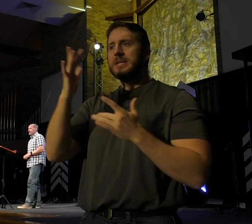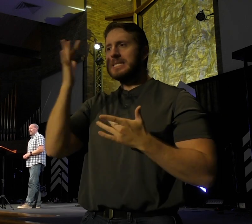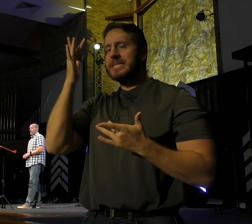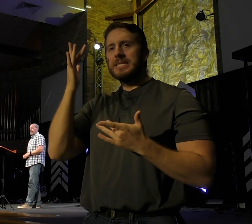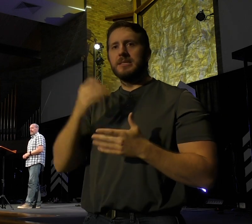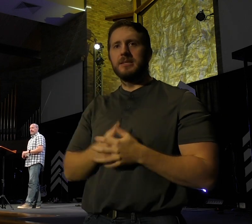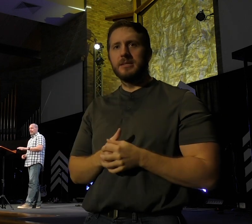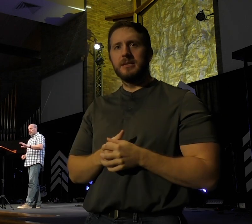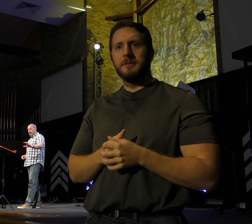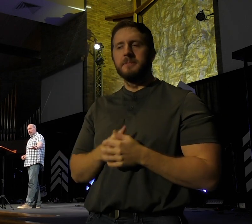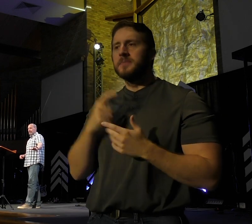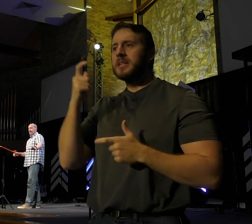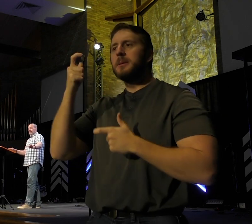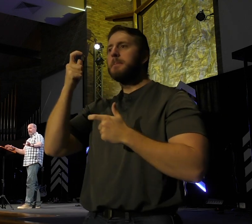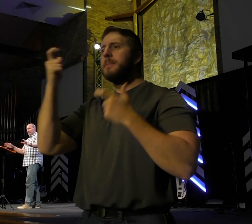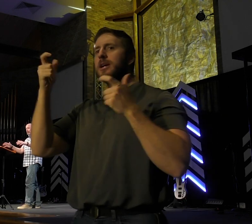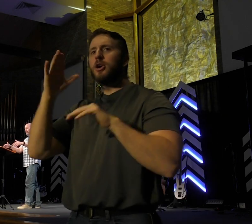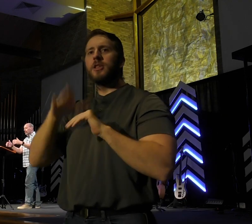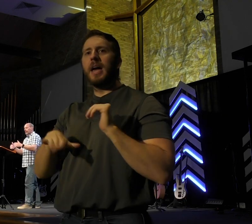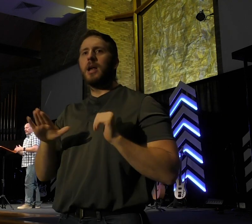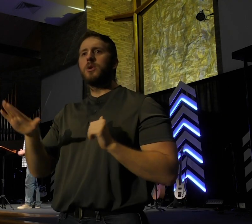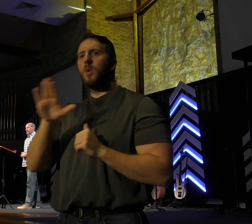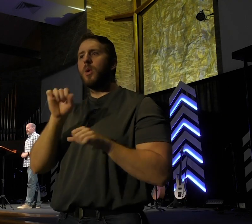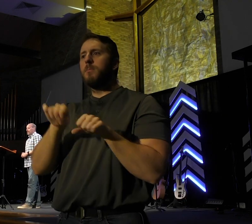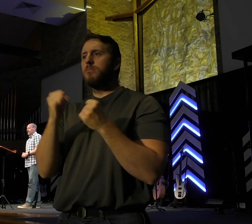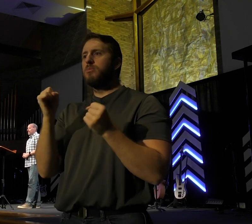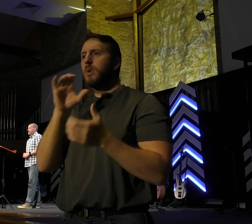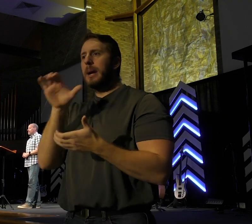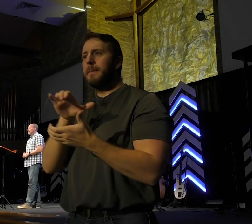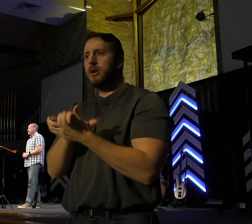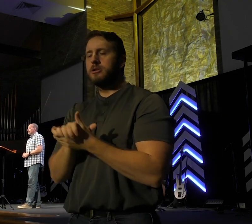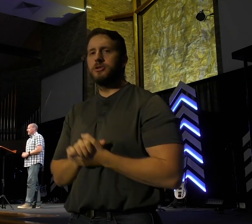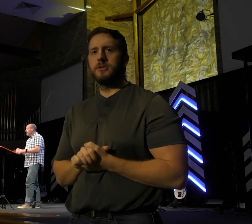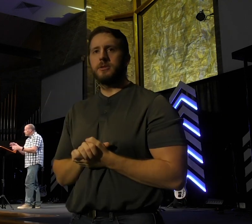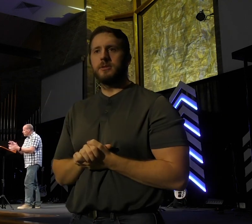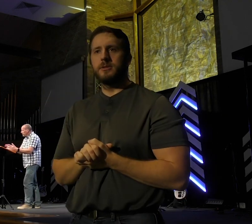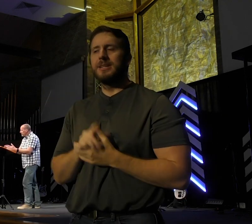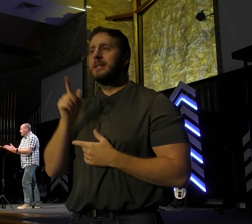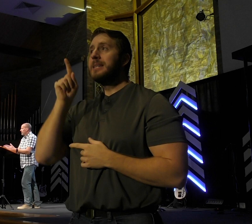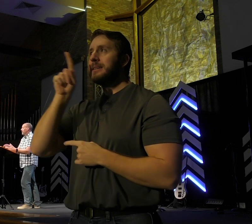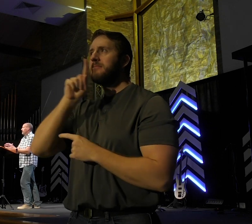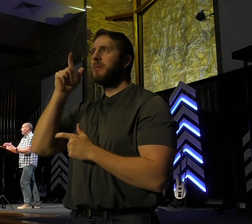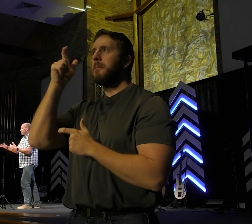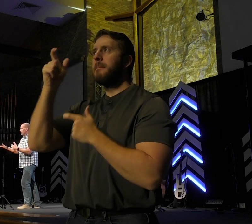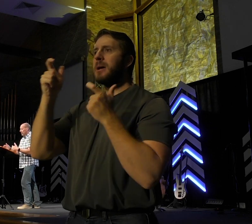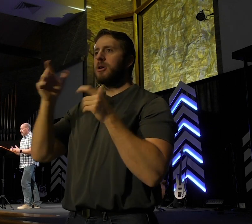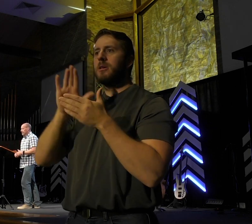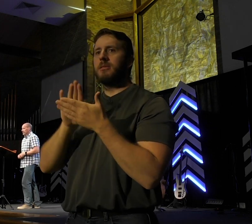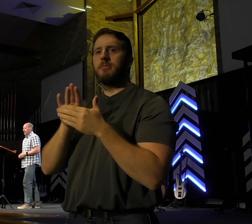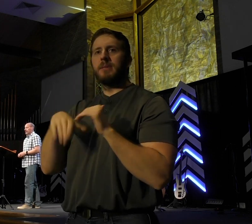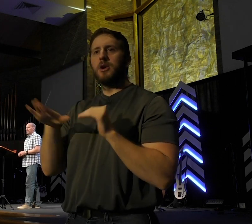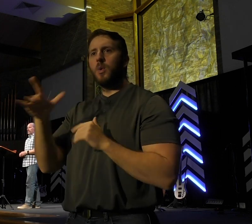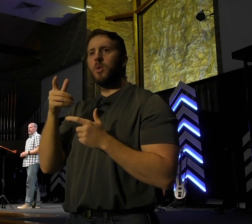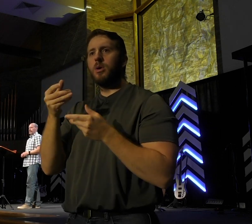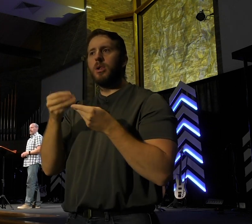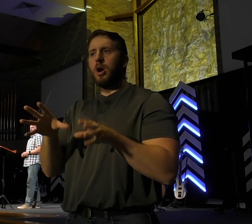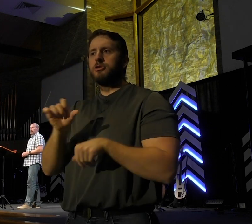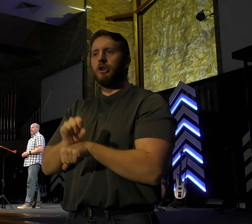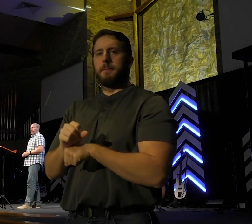really is. He is bigger than your broken marriage. He is bigger than your loss of